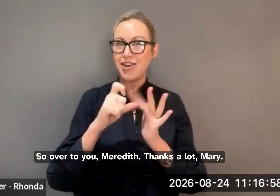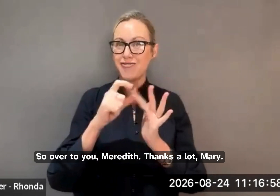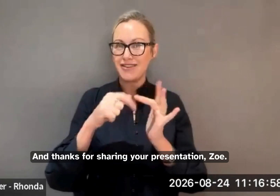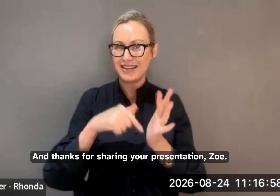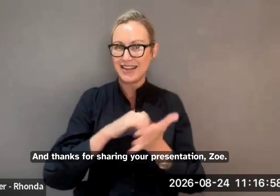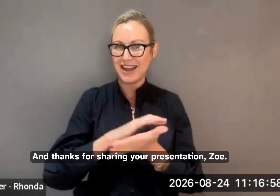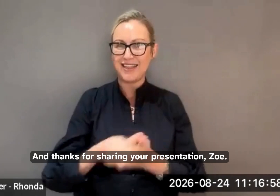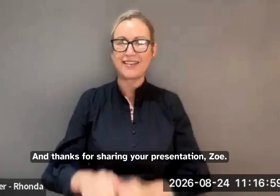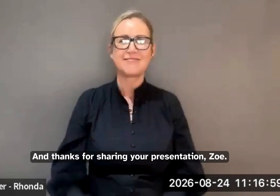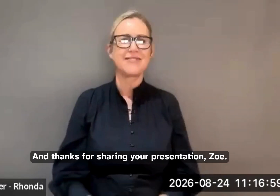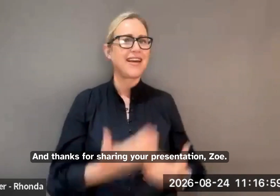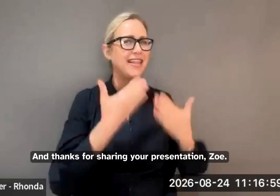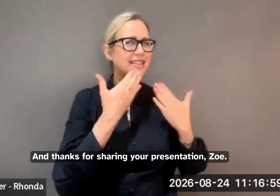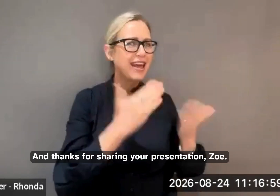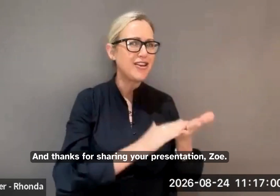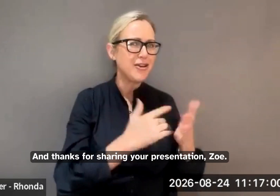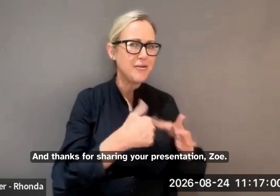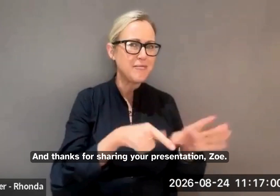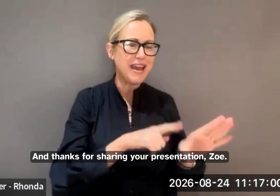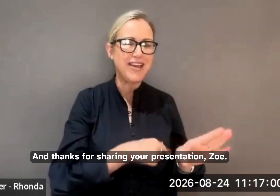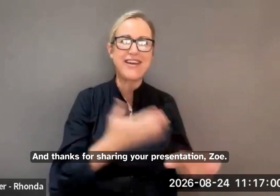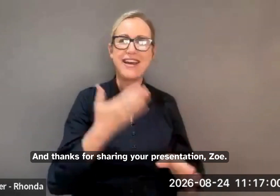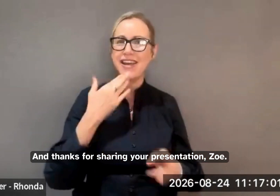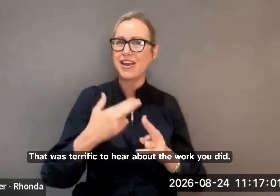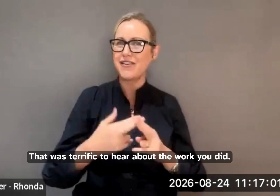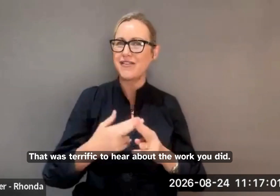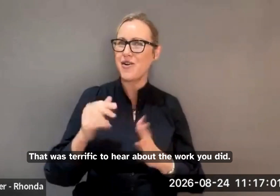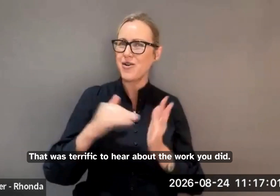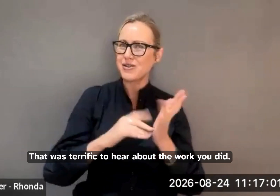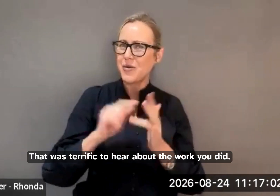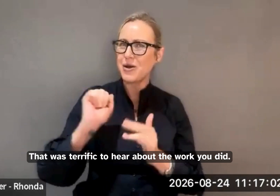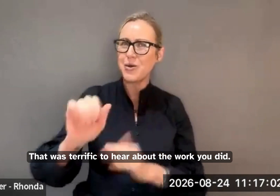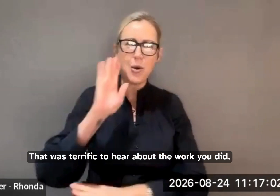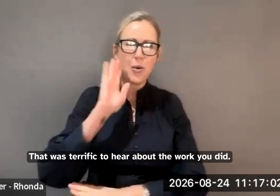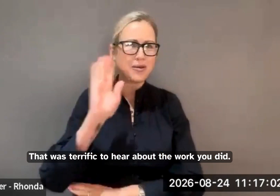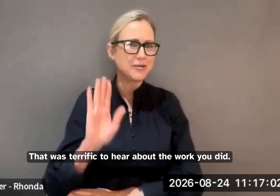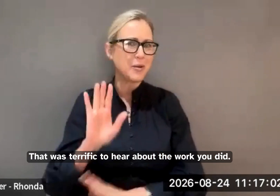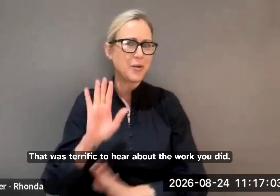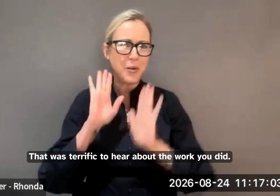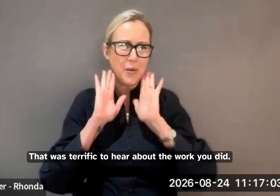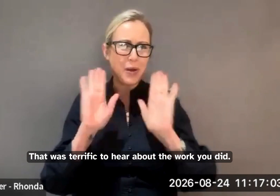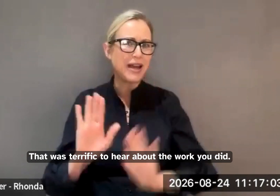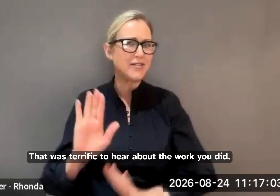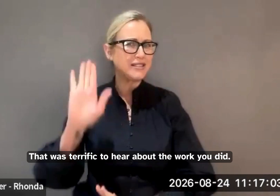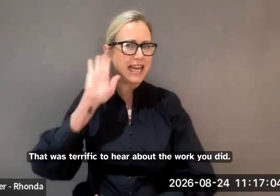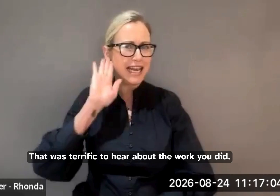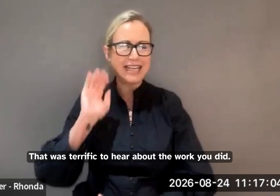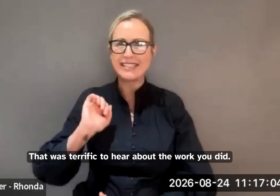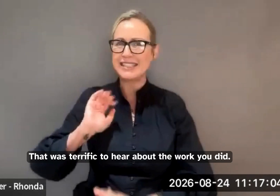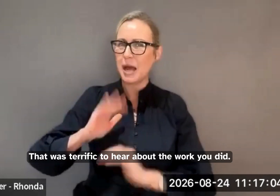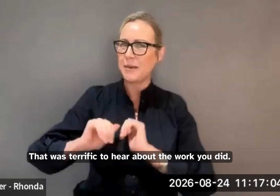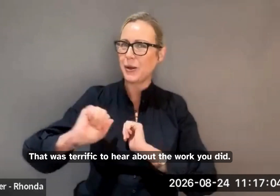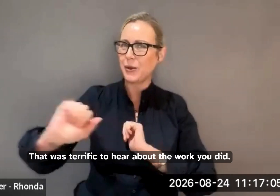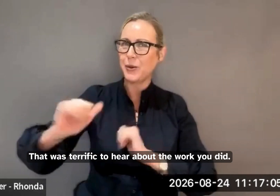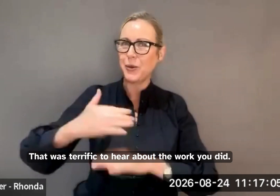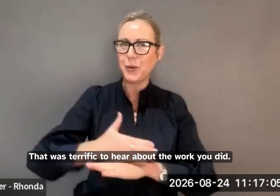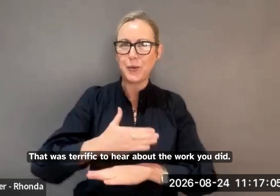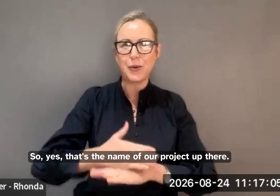lot, Mary, and thanks for sharing your presentation, Zoe. That was terrific to hear about the work you